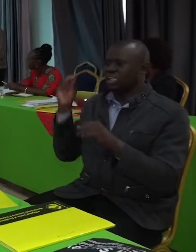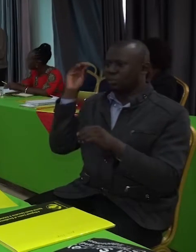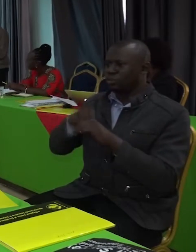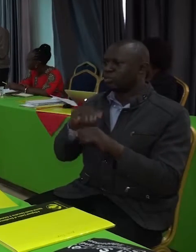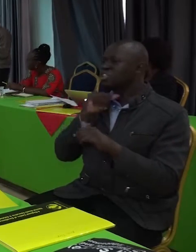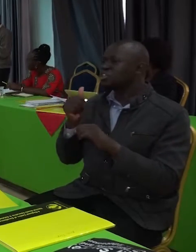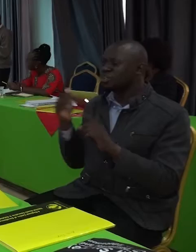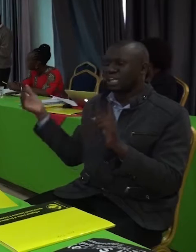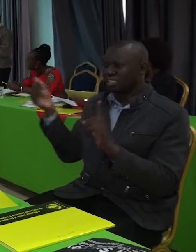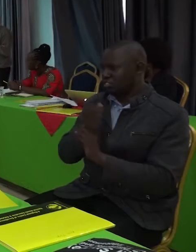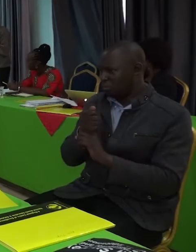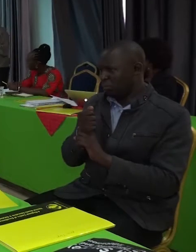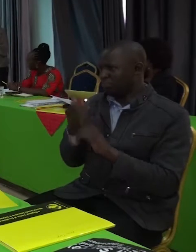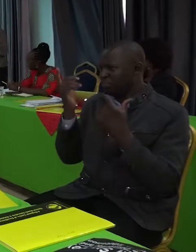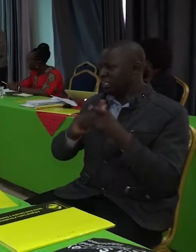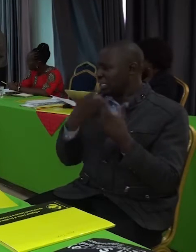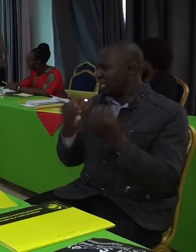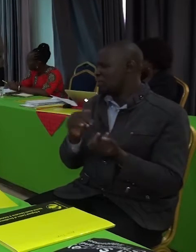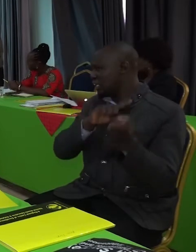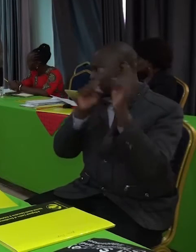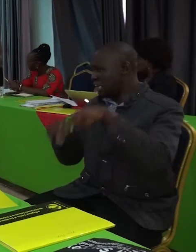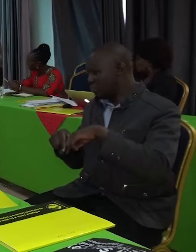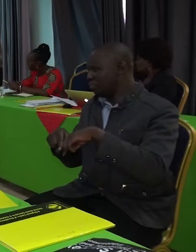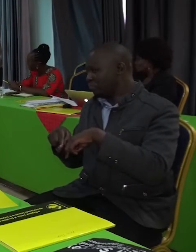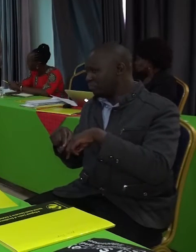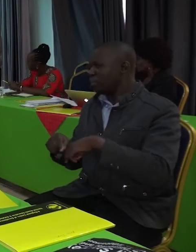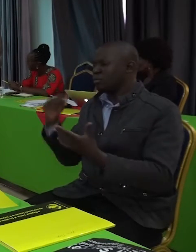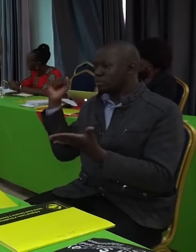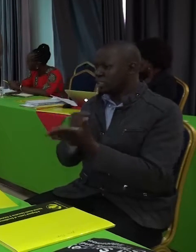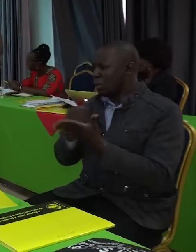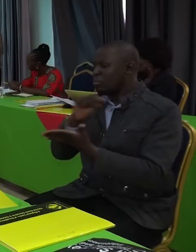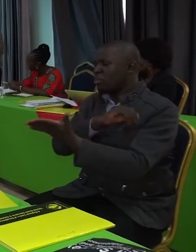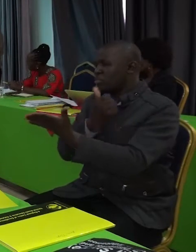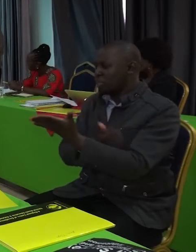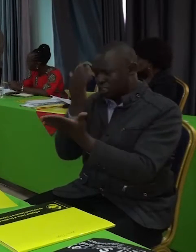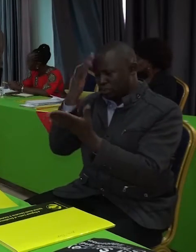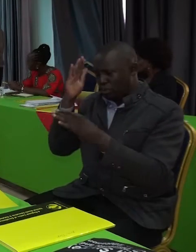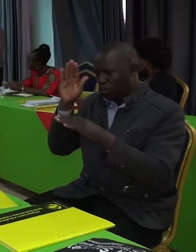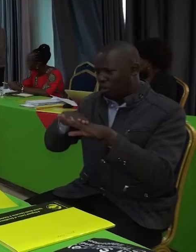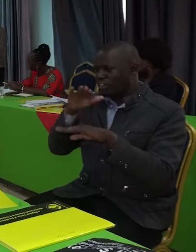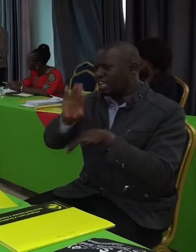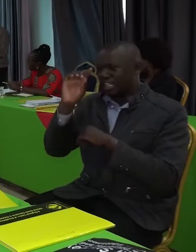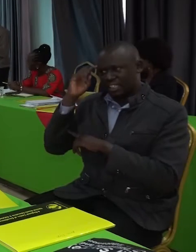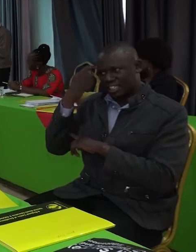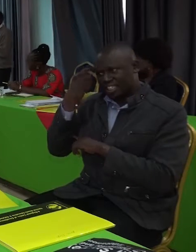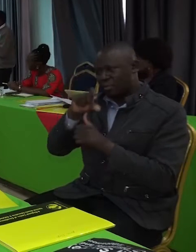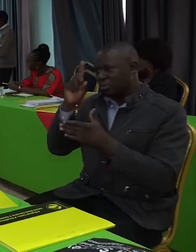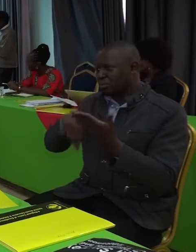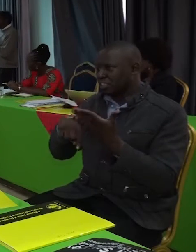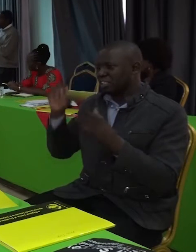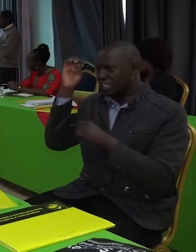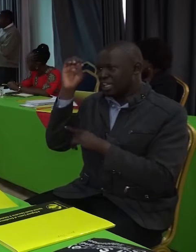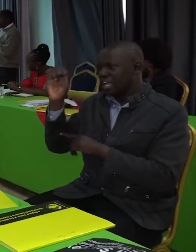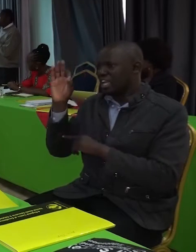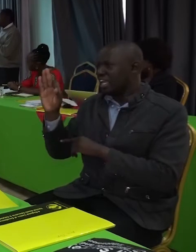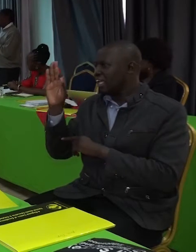then they now came to stamp the authority on their thinking about education for